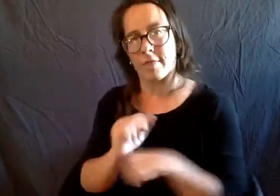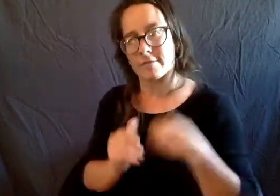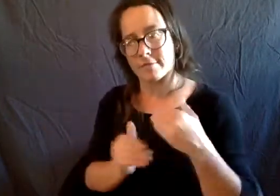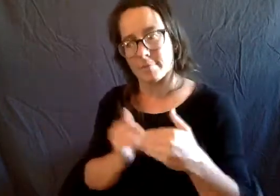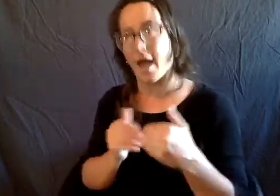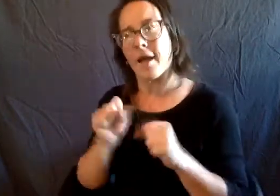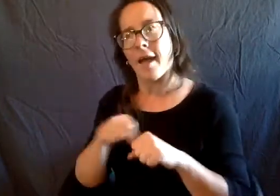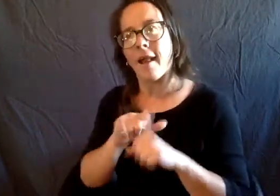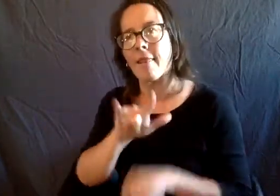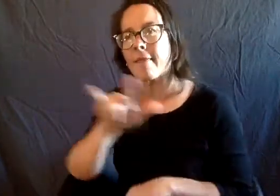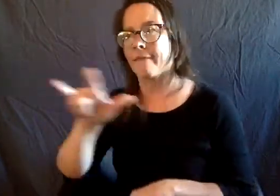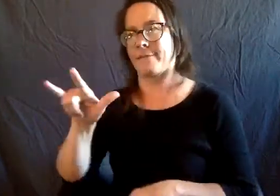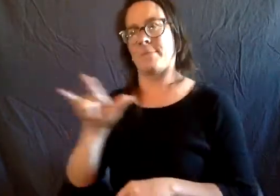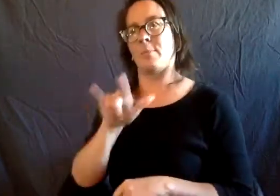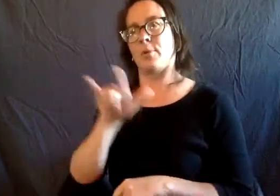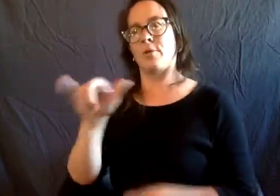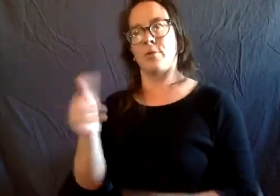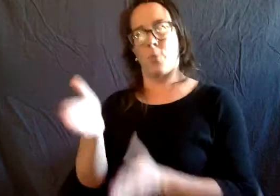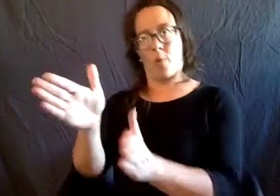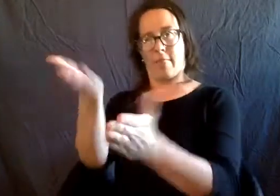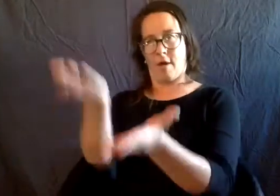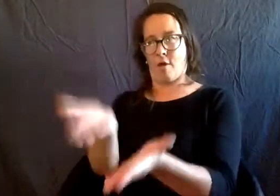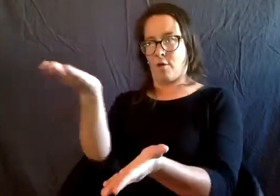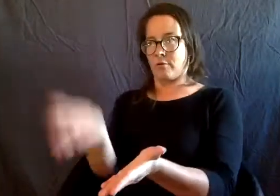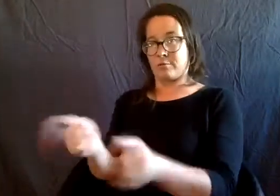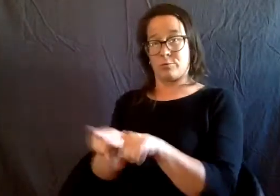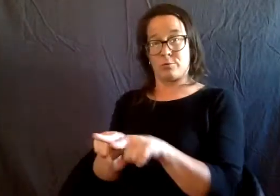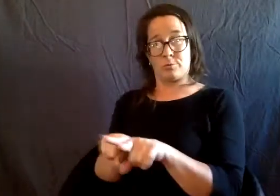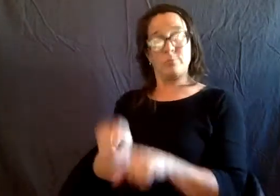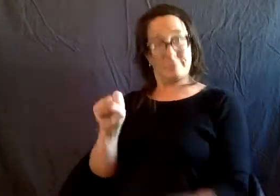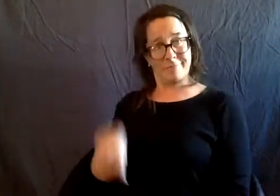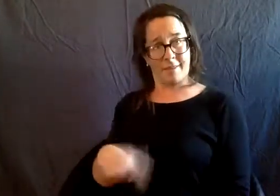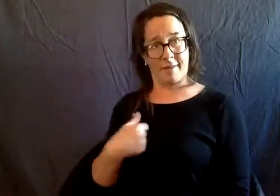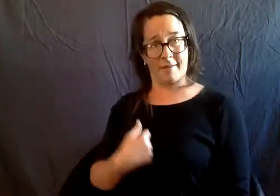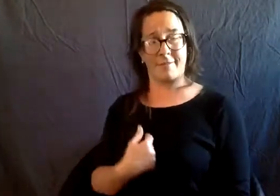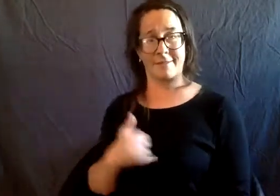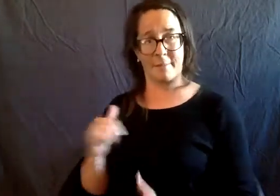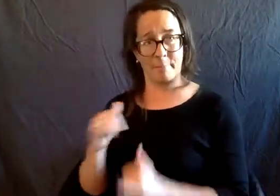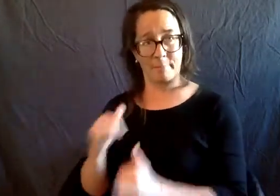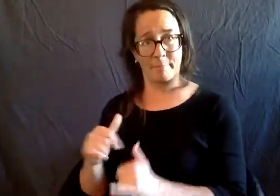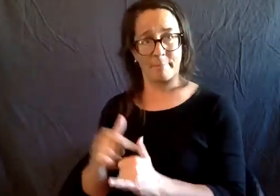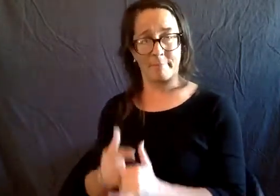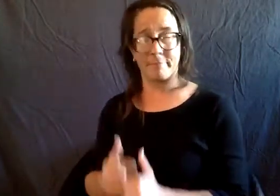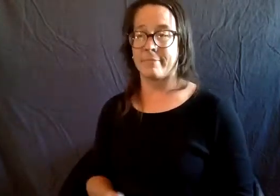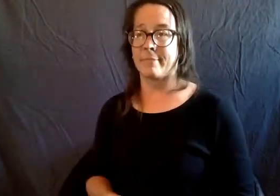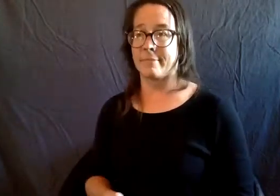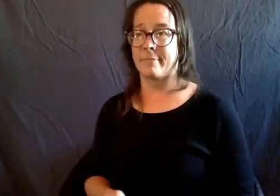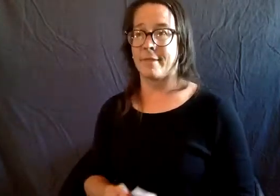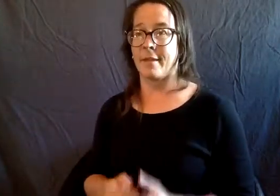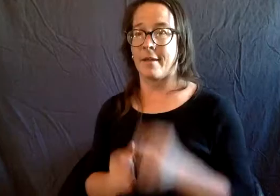can love people just as they are too. And at a later point in my program, I was working with